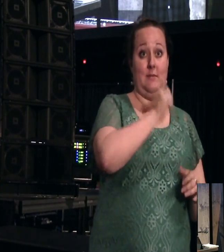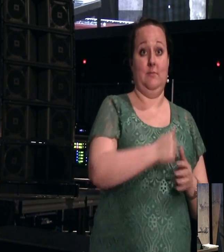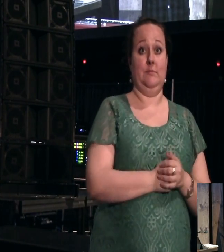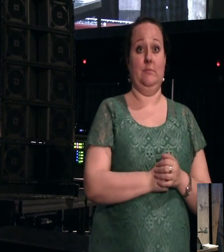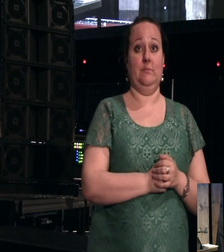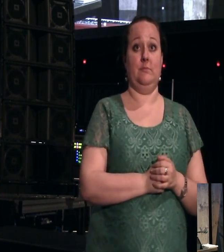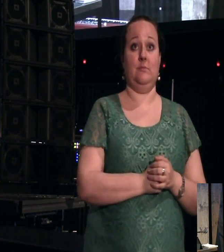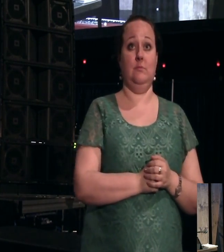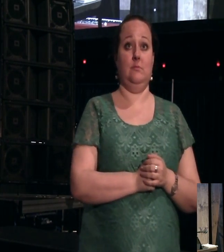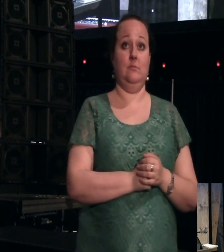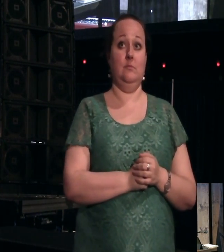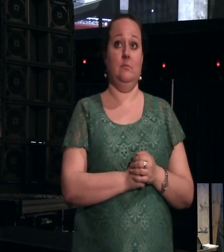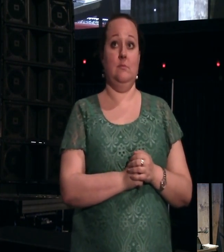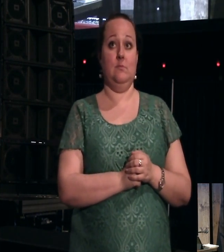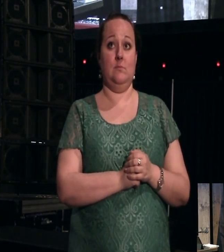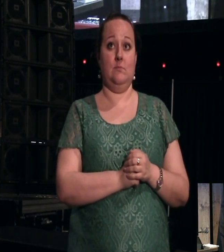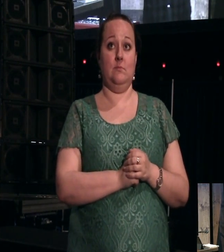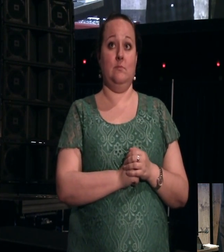room.